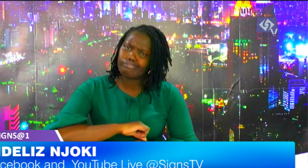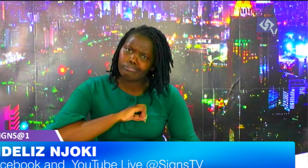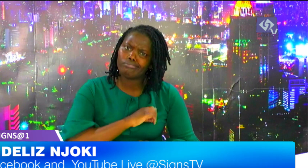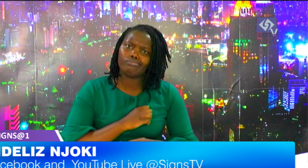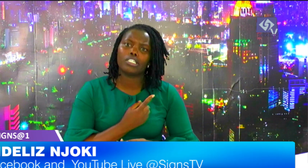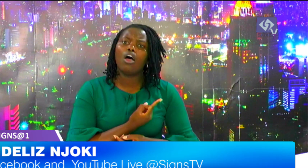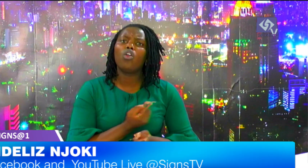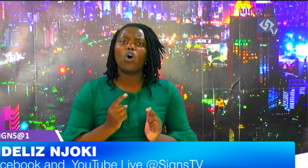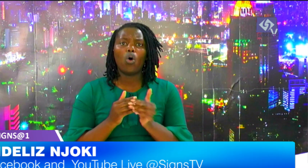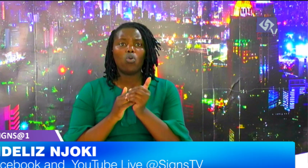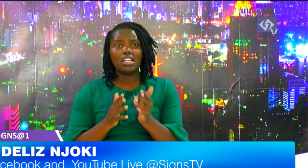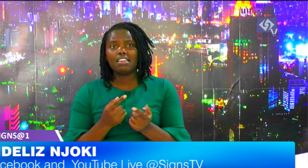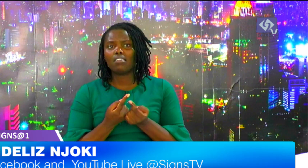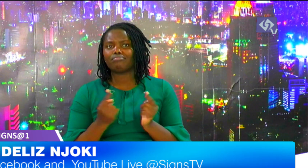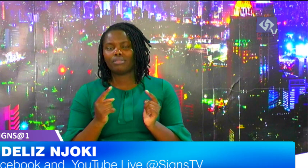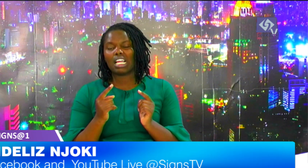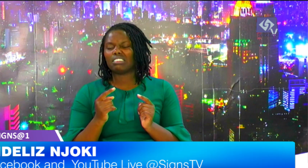Arati urged tolerance among leaders